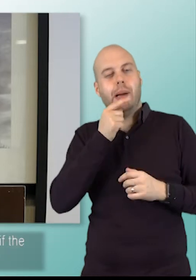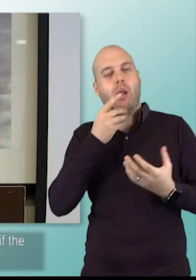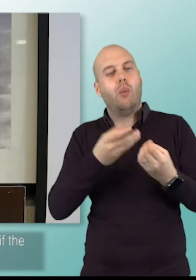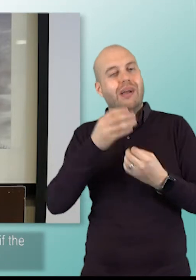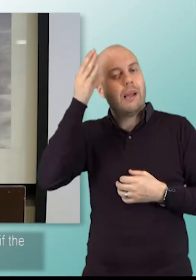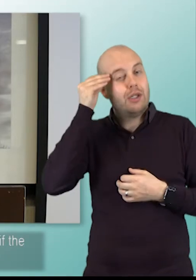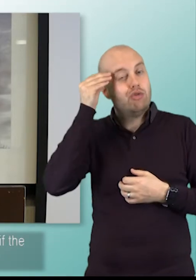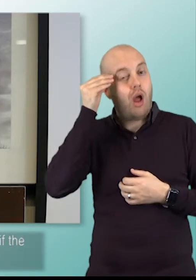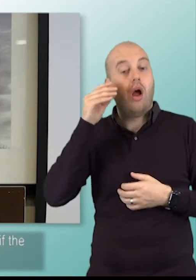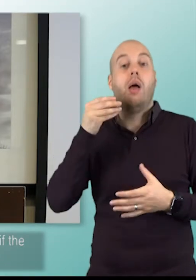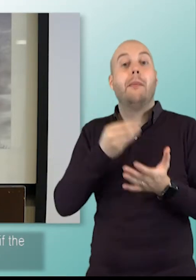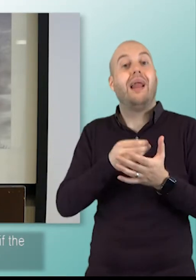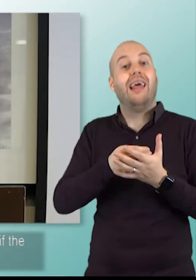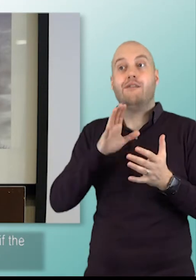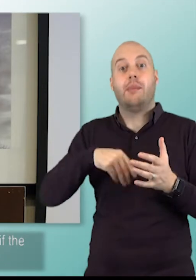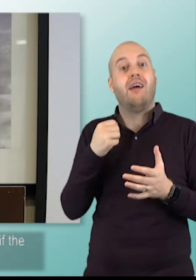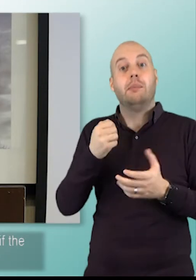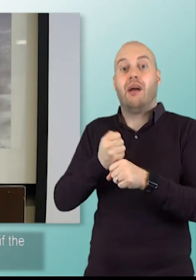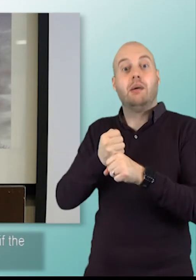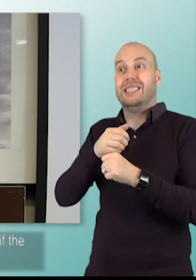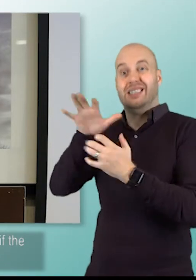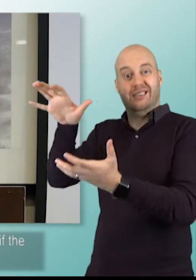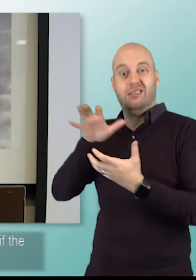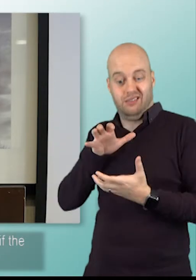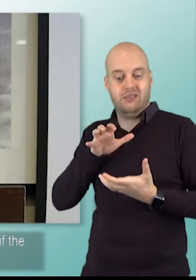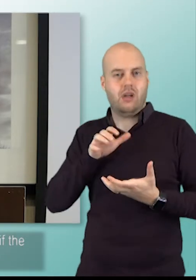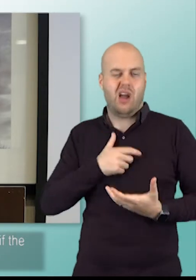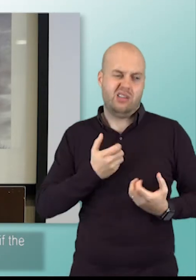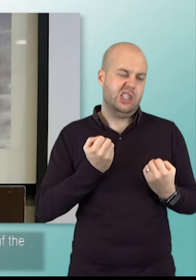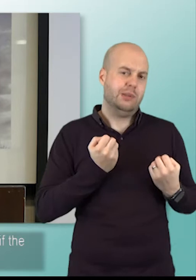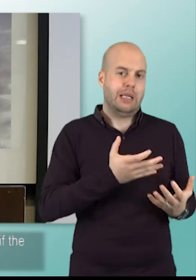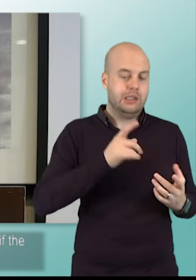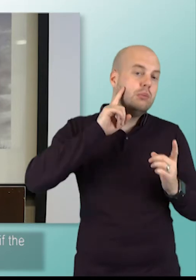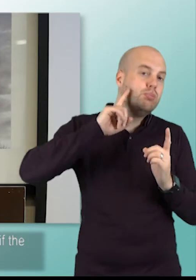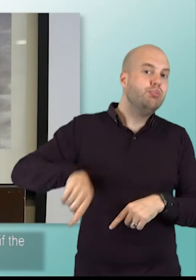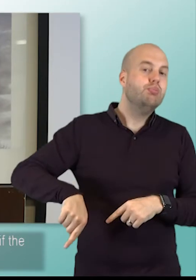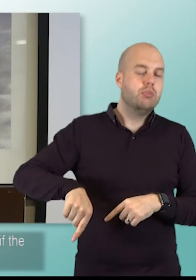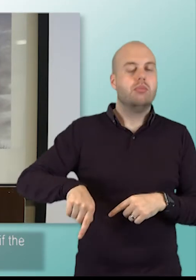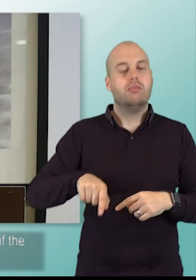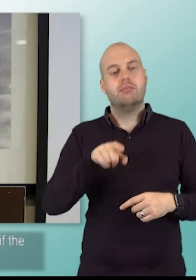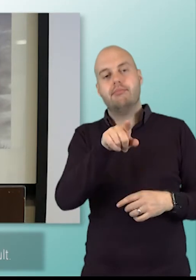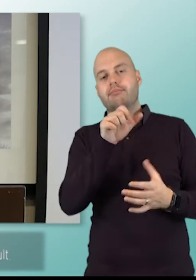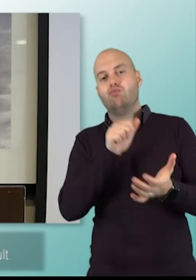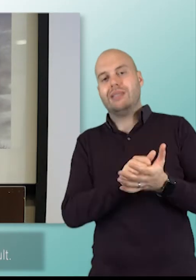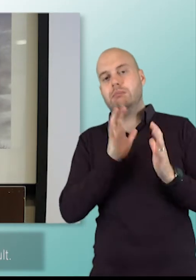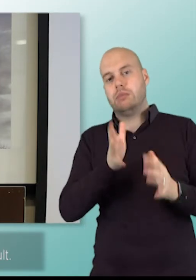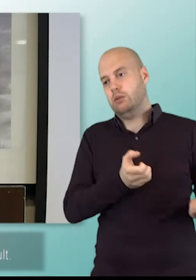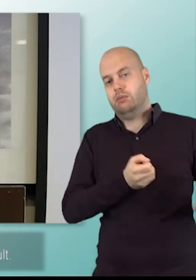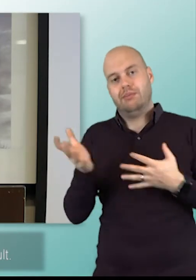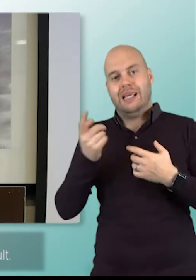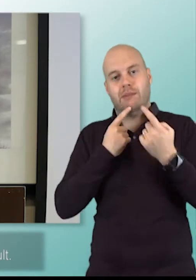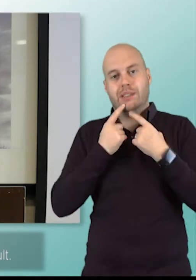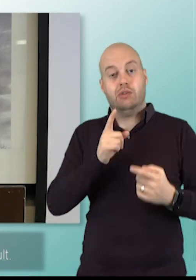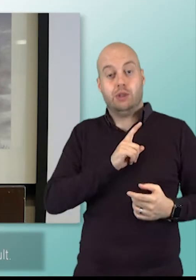money from those individuals to fund his holidays, then if the organisation removes him, that would be a referral ground because that